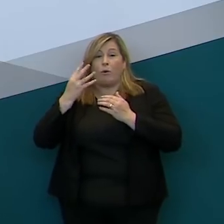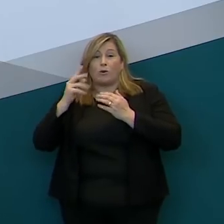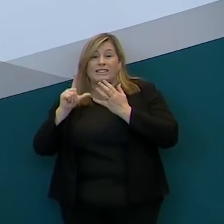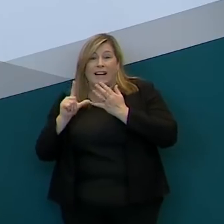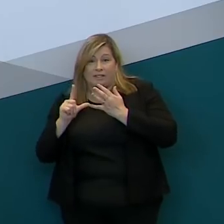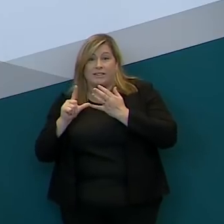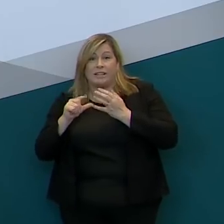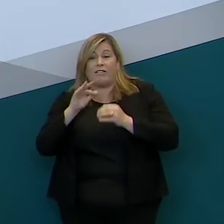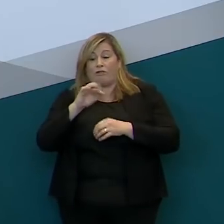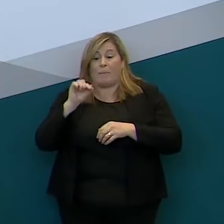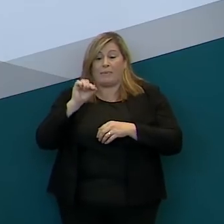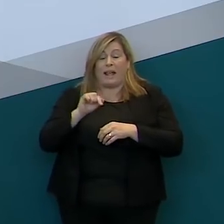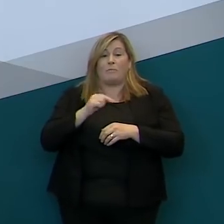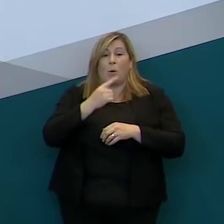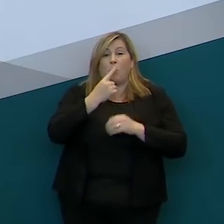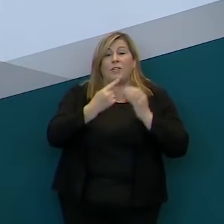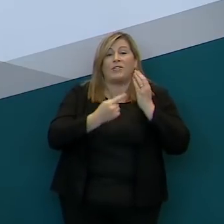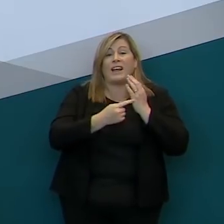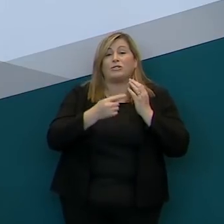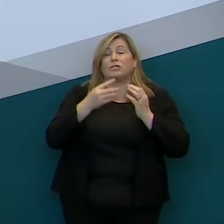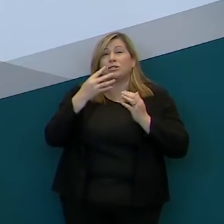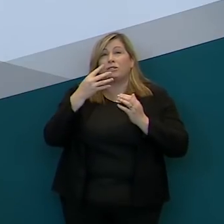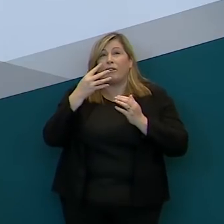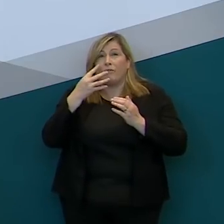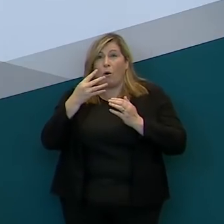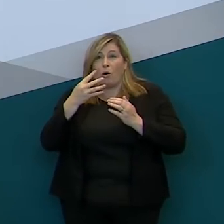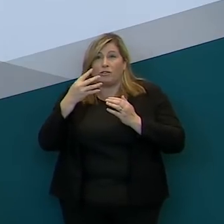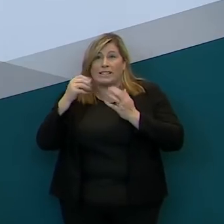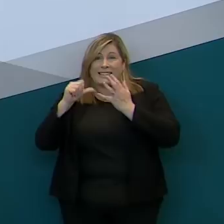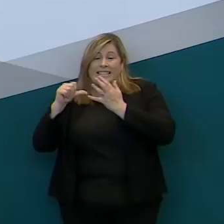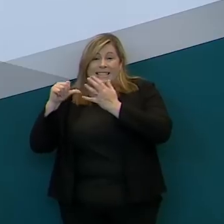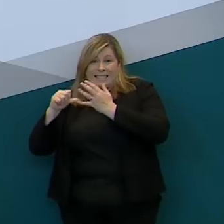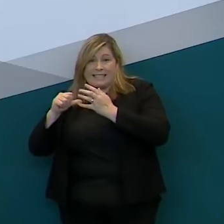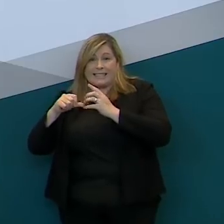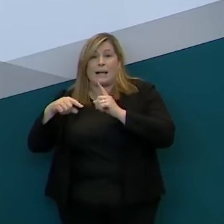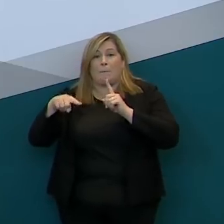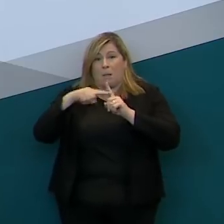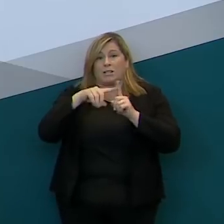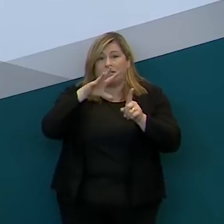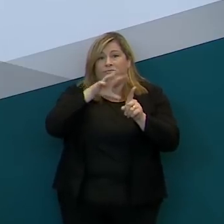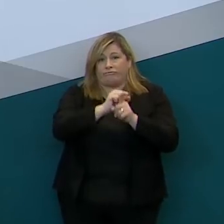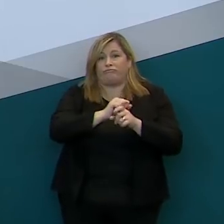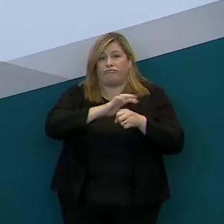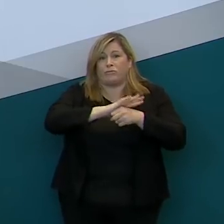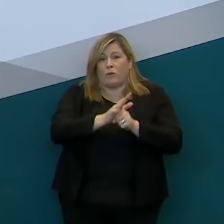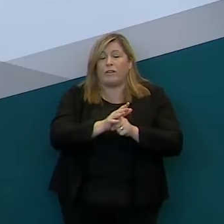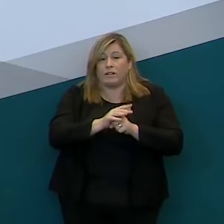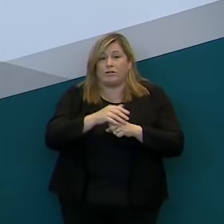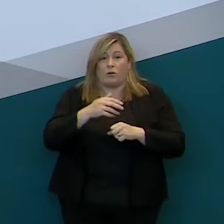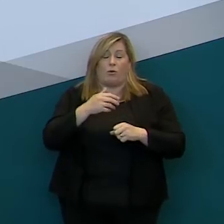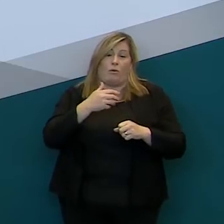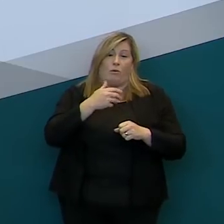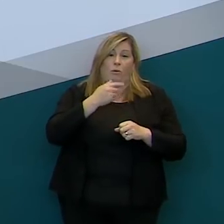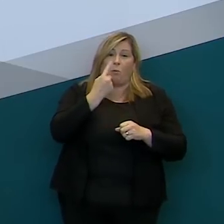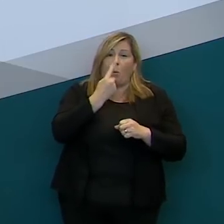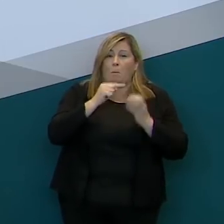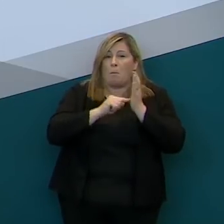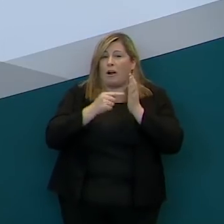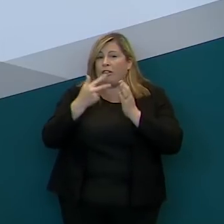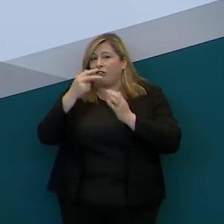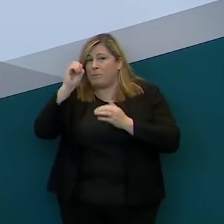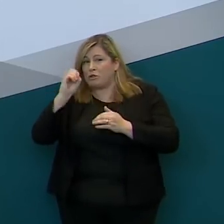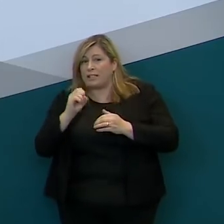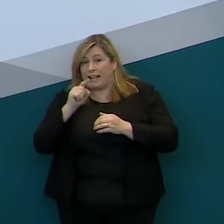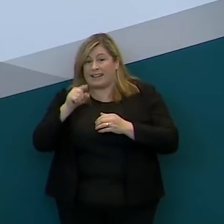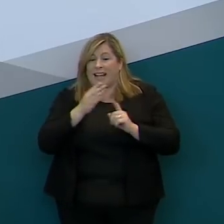those, 1,466 were positive, for a positivity rate of 3.3%, and that ranged from 2.2%